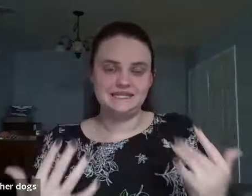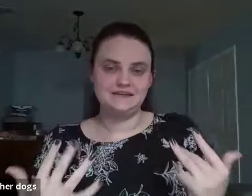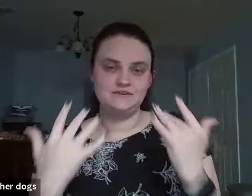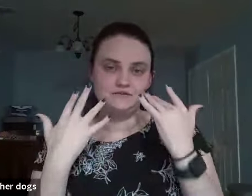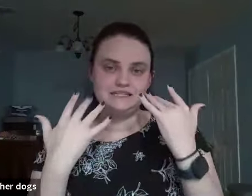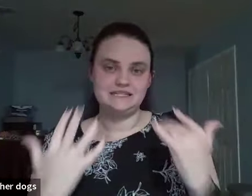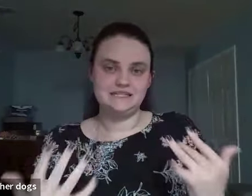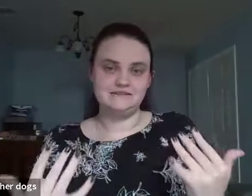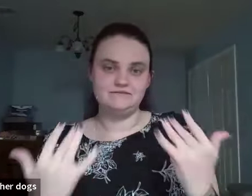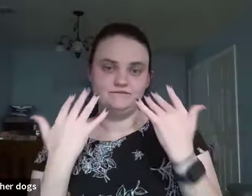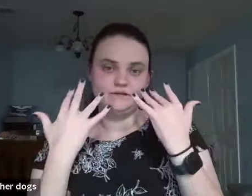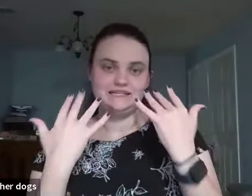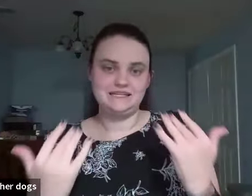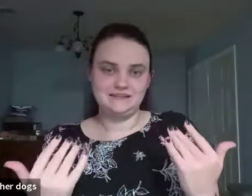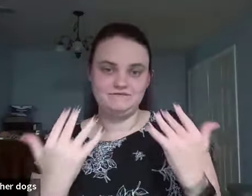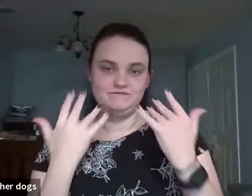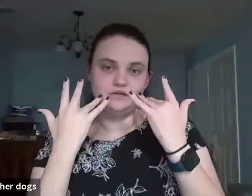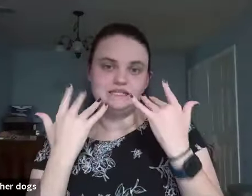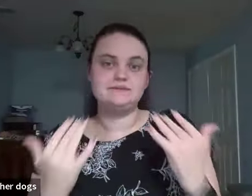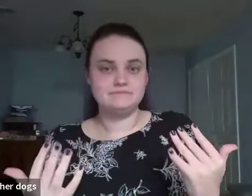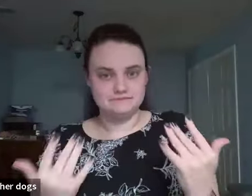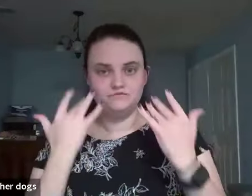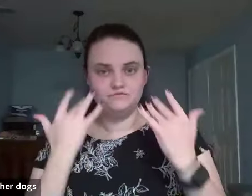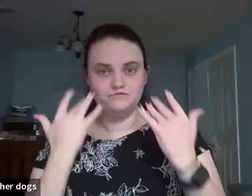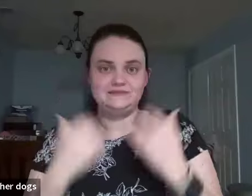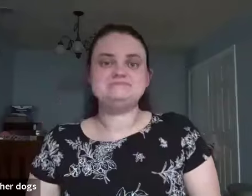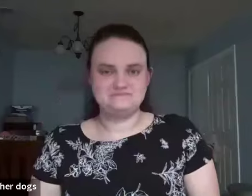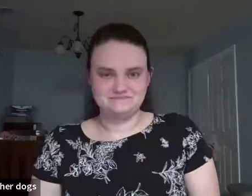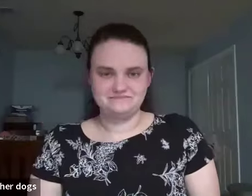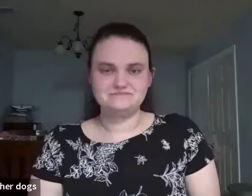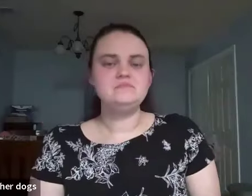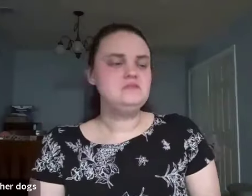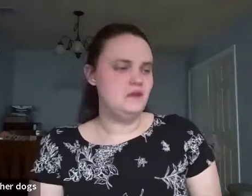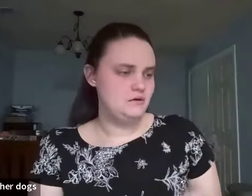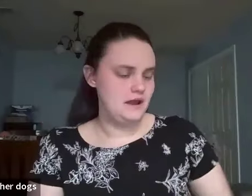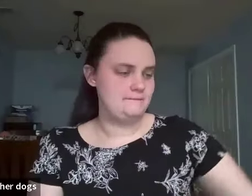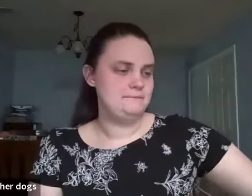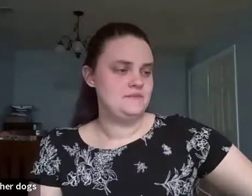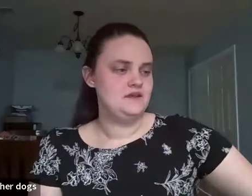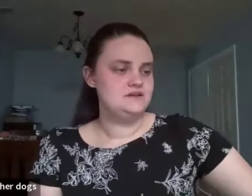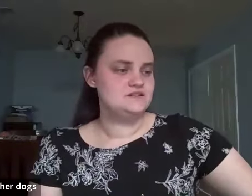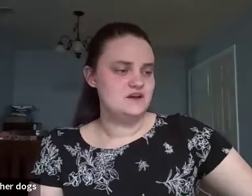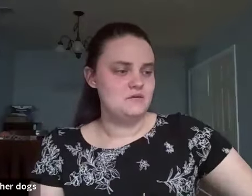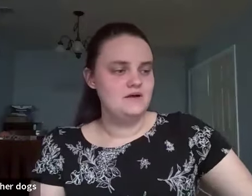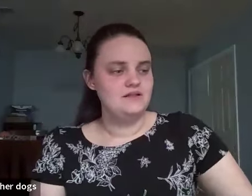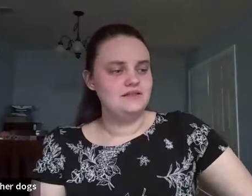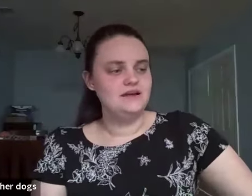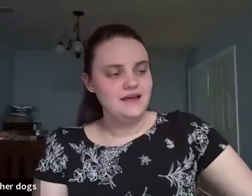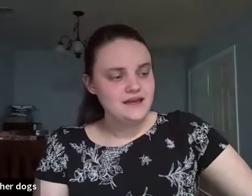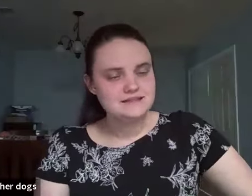friendly, friendly, friendly, friendly, friendly. Okay, so